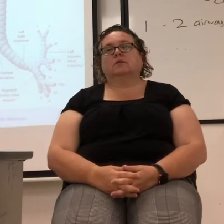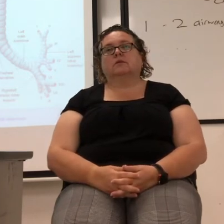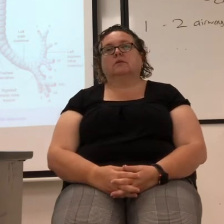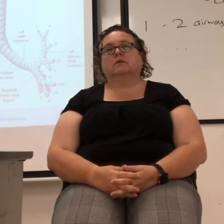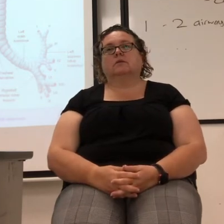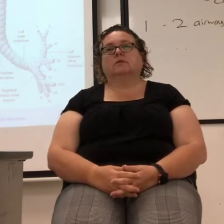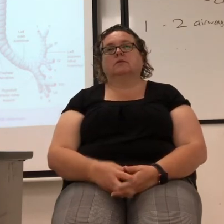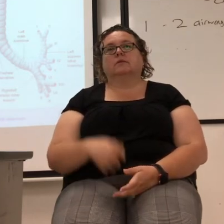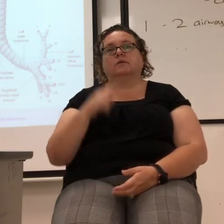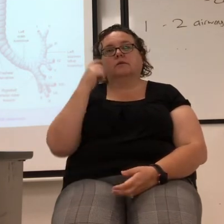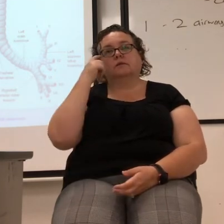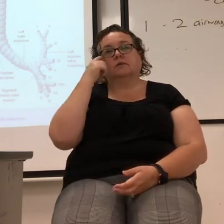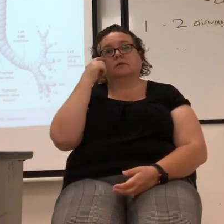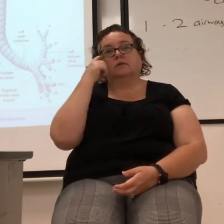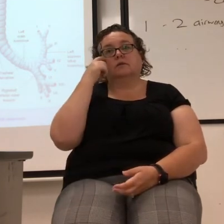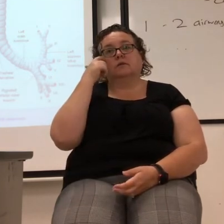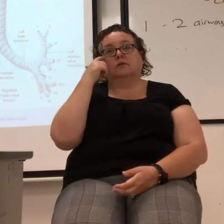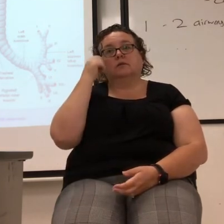Each